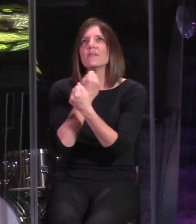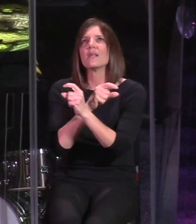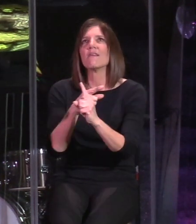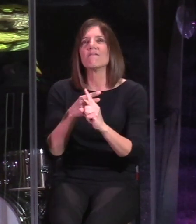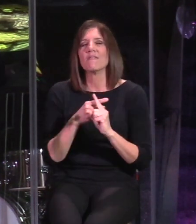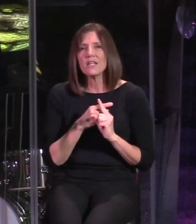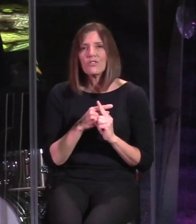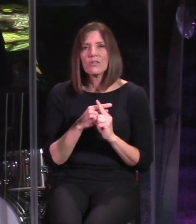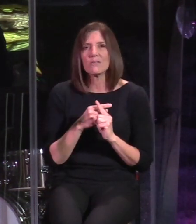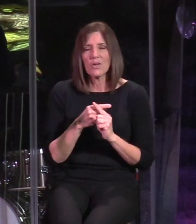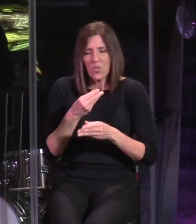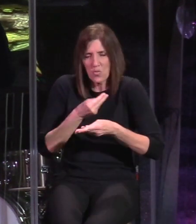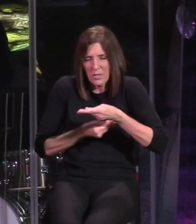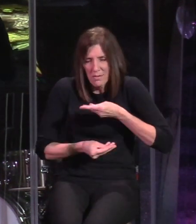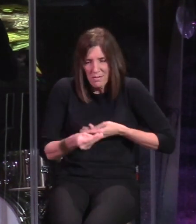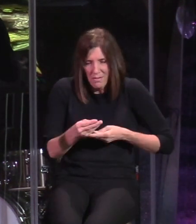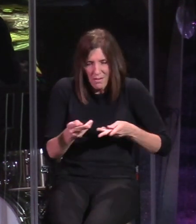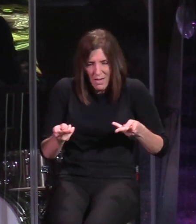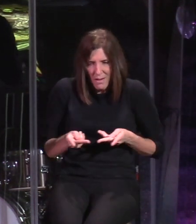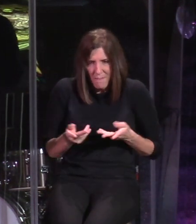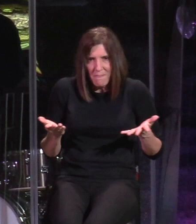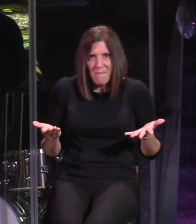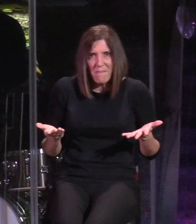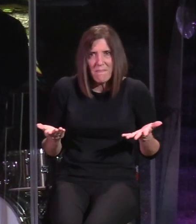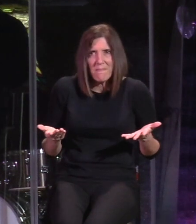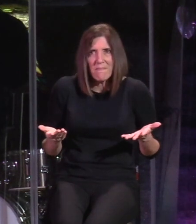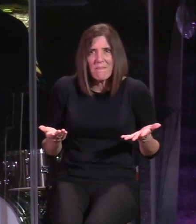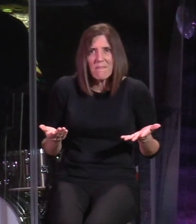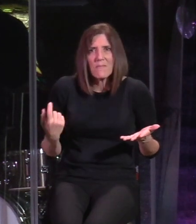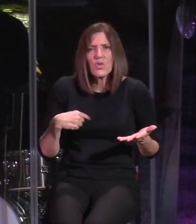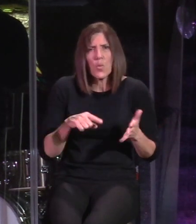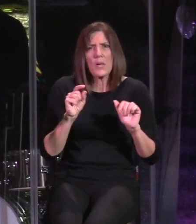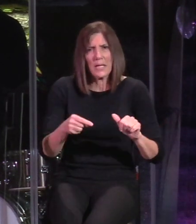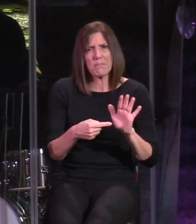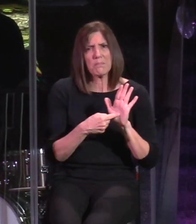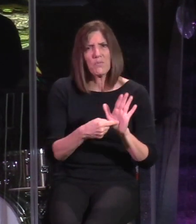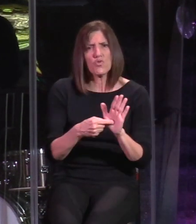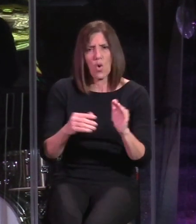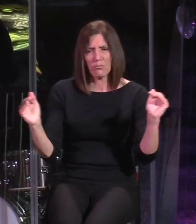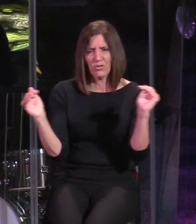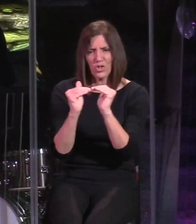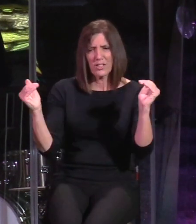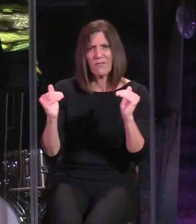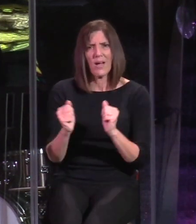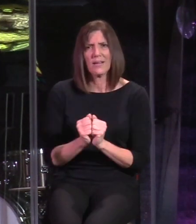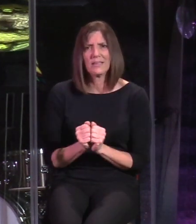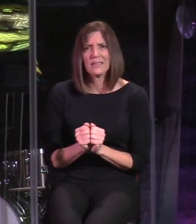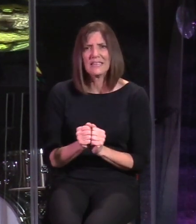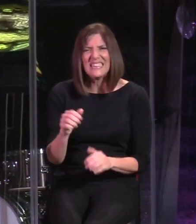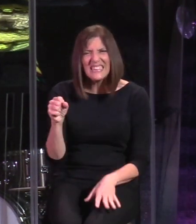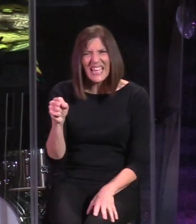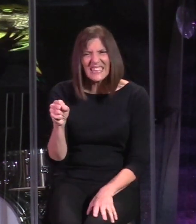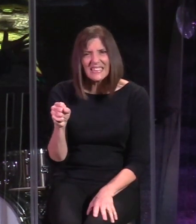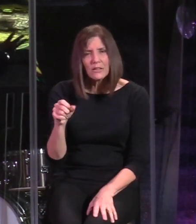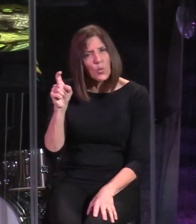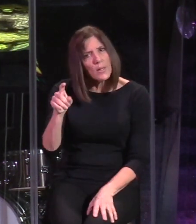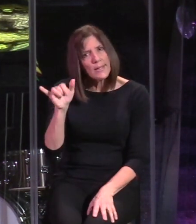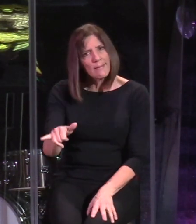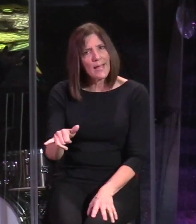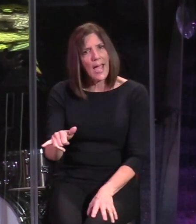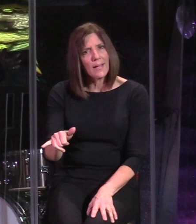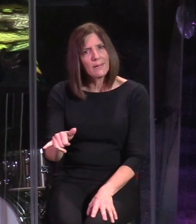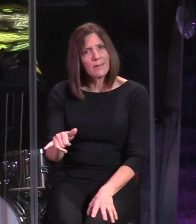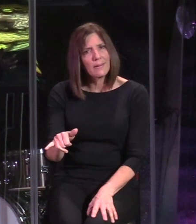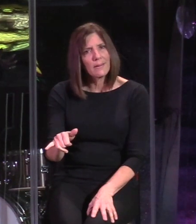declared righteous, which means to be justified. And we need that beyond just